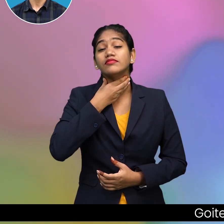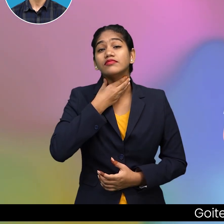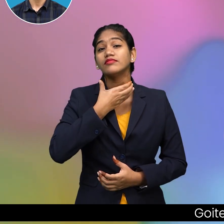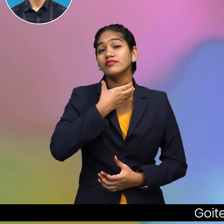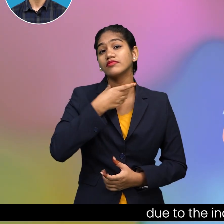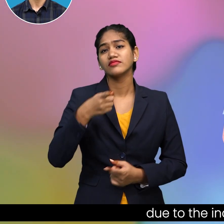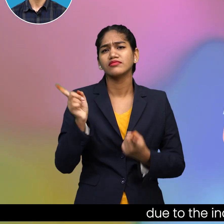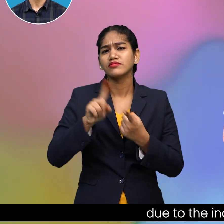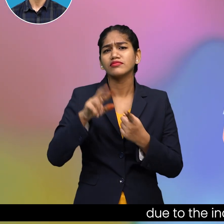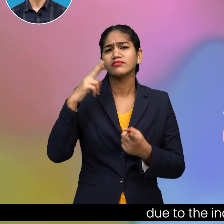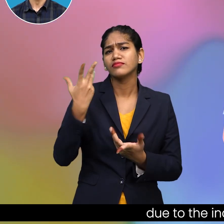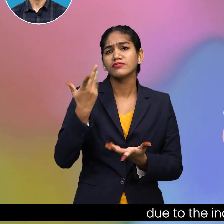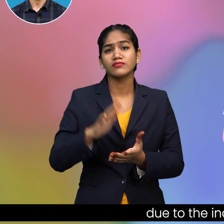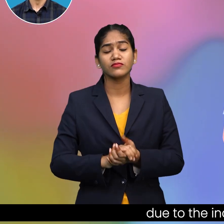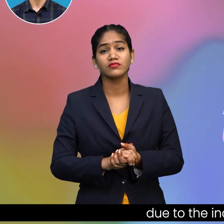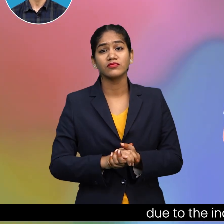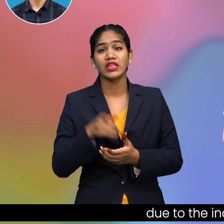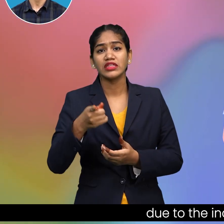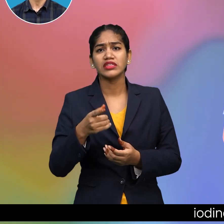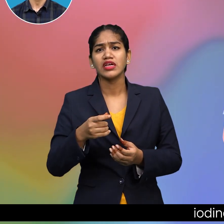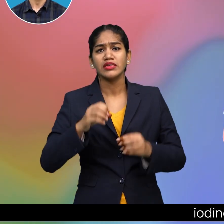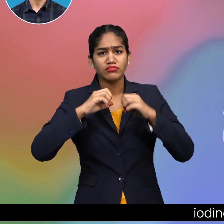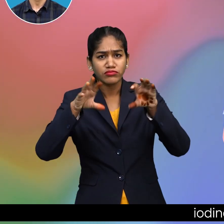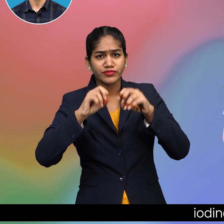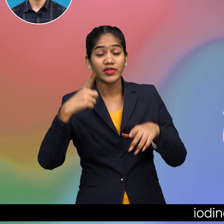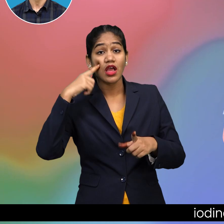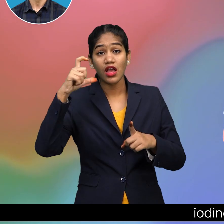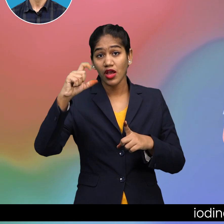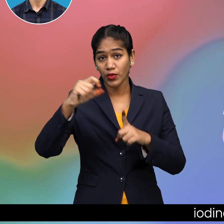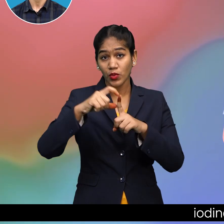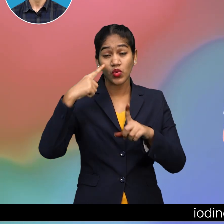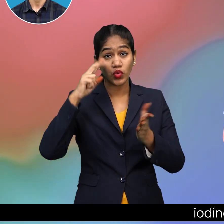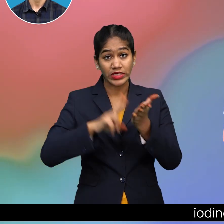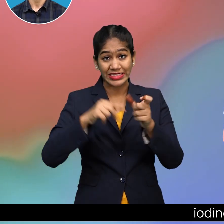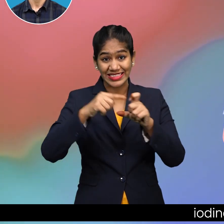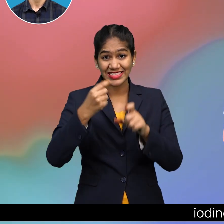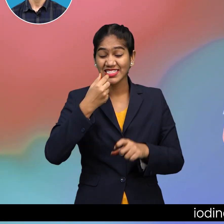Goiter is caused due to the inadequate supply of iodine in our diet.